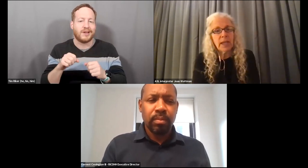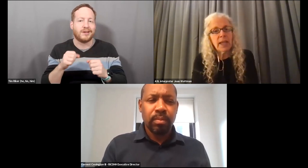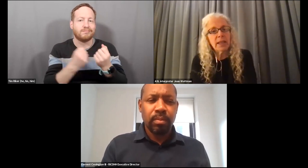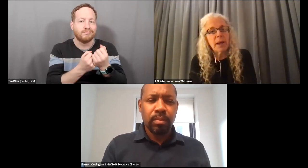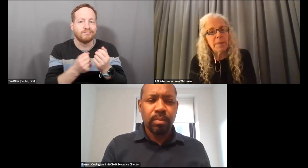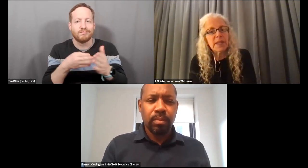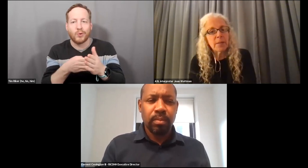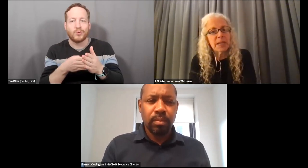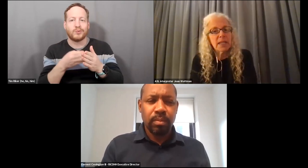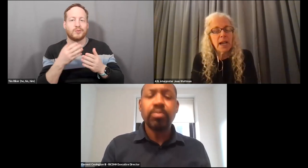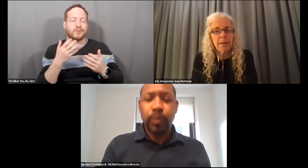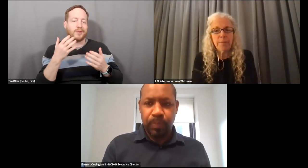And there might still be time